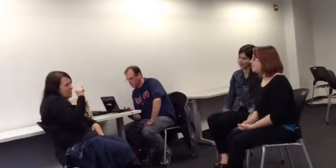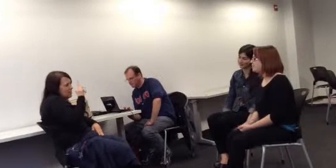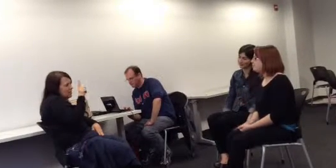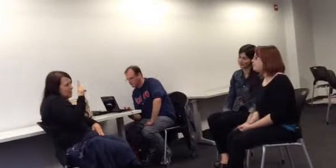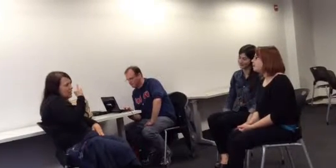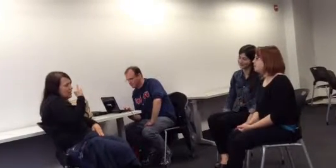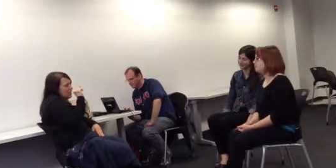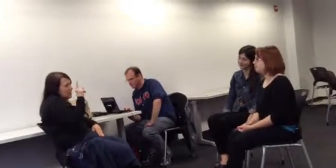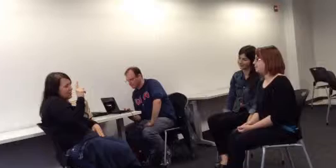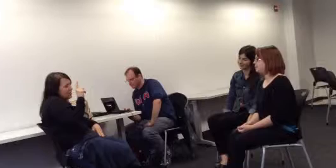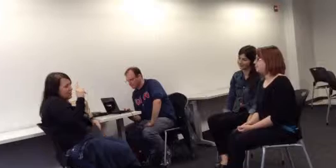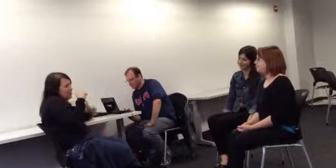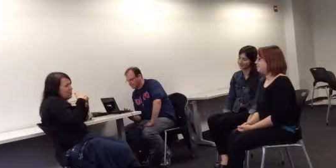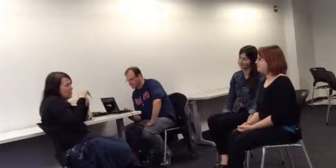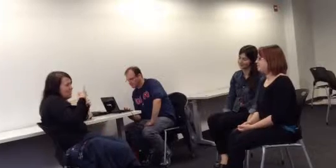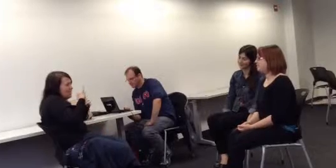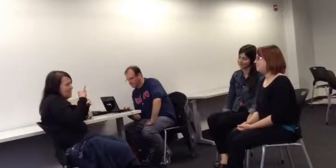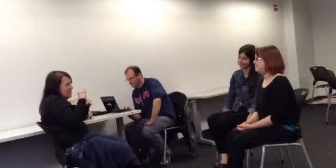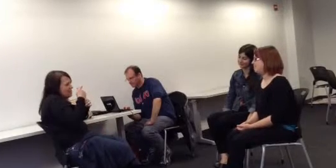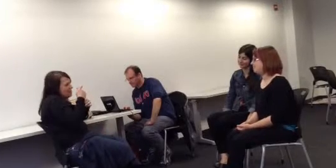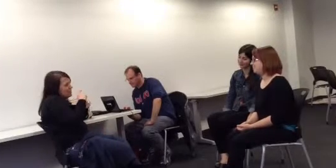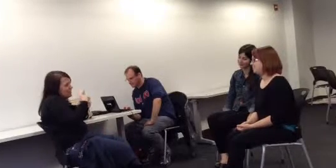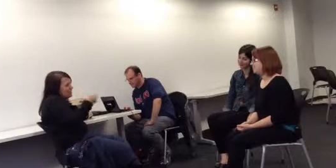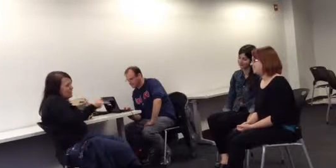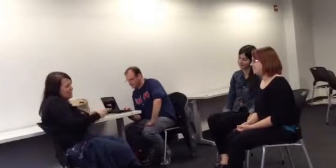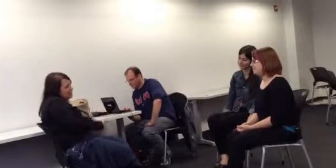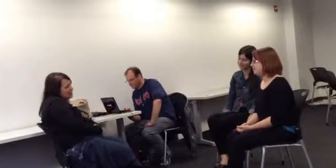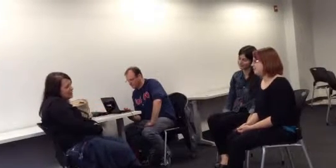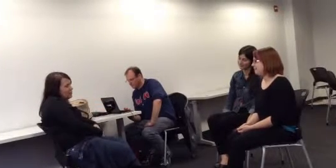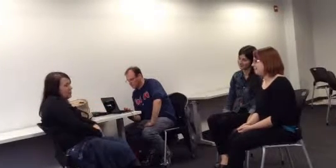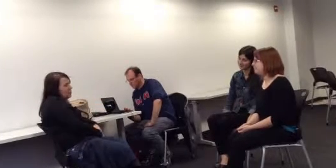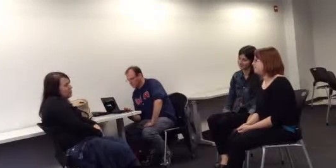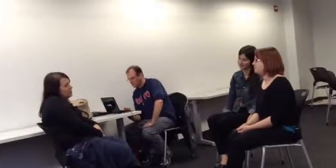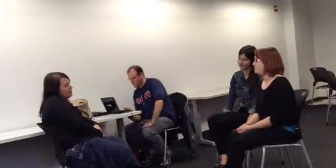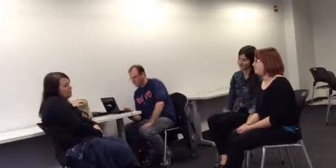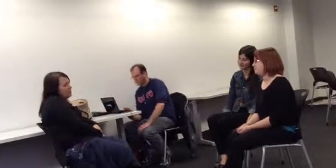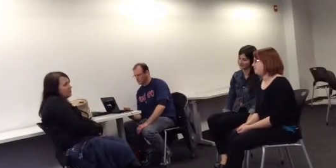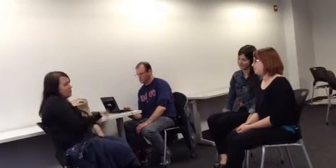They're pretty similar languages, but yeah, they're still different languages.